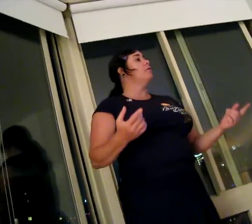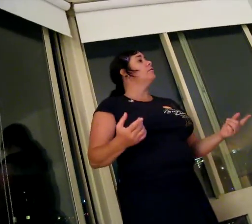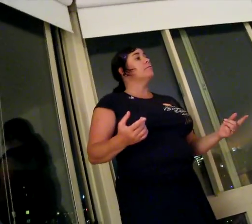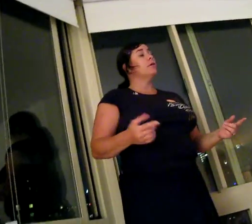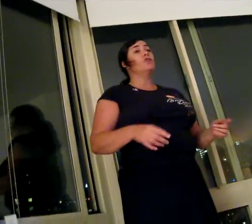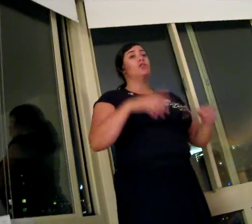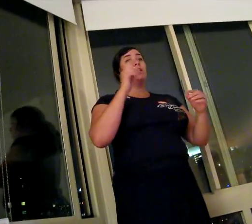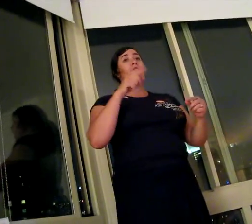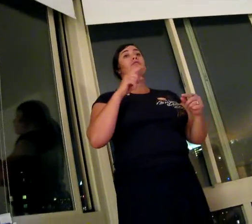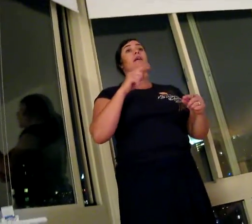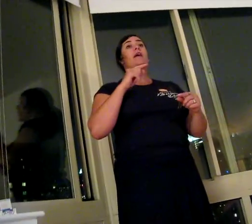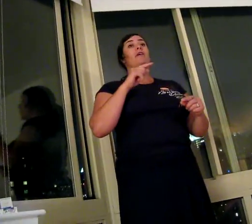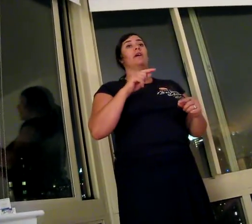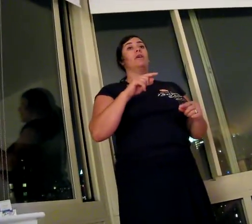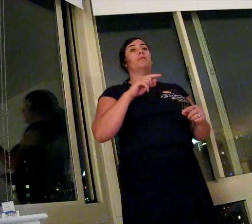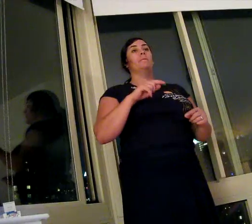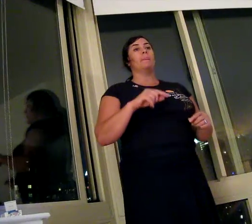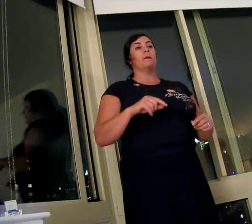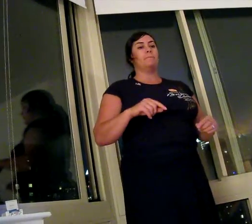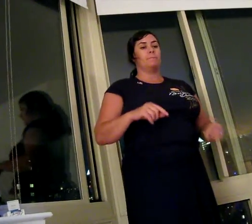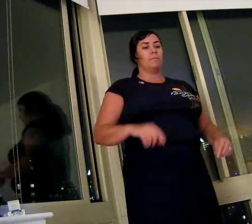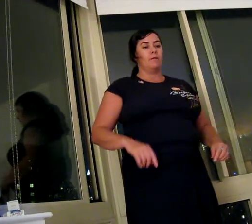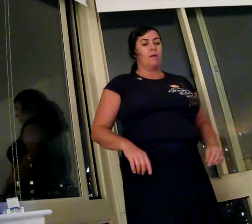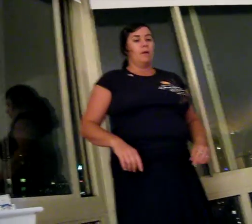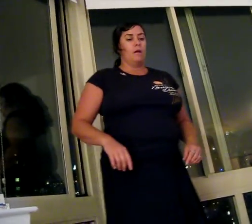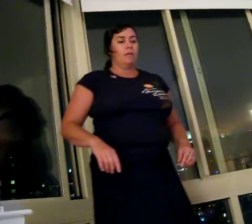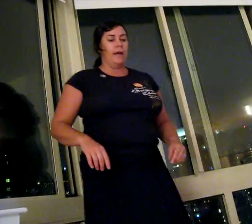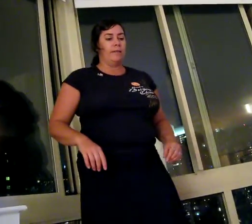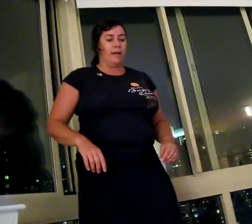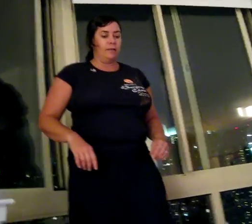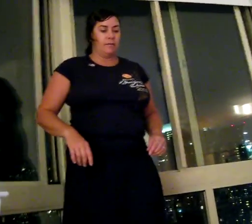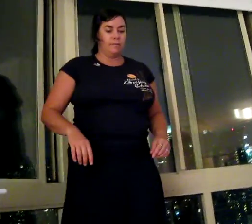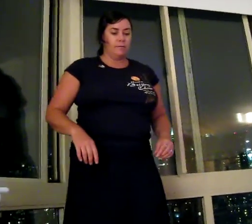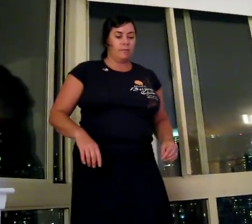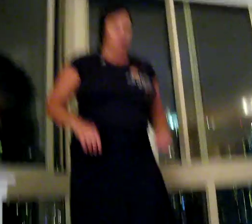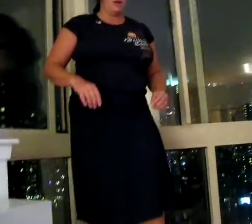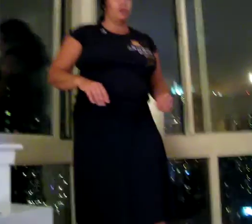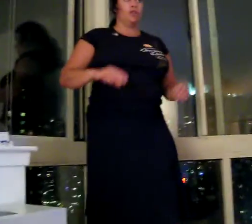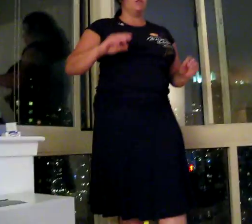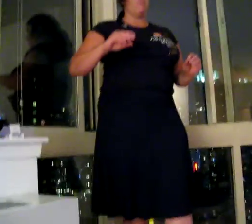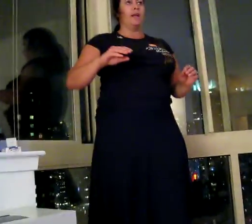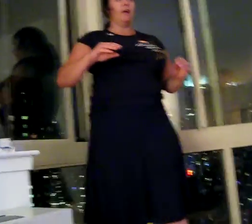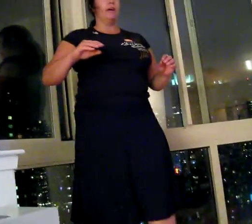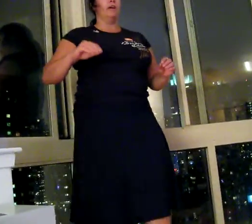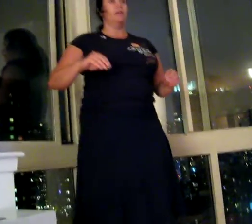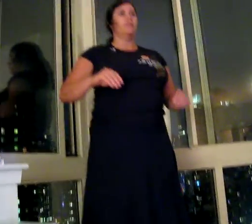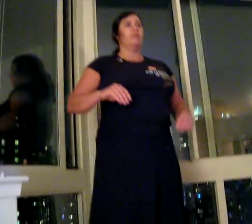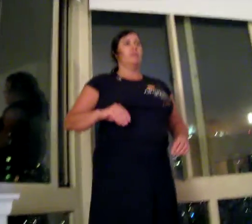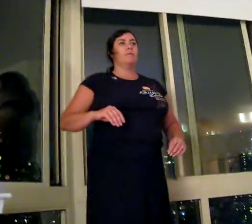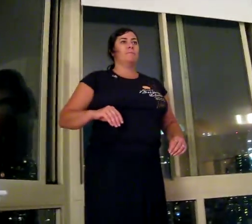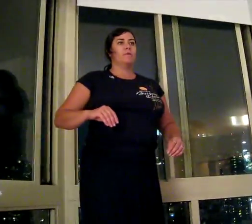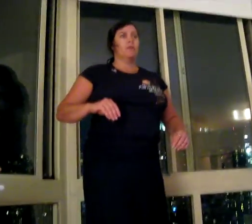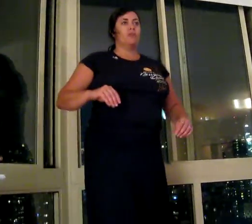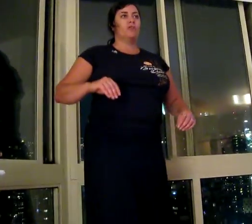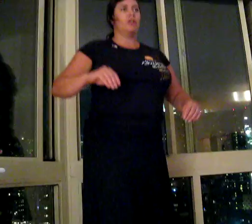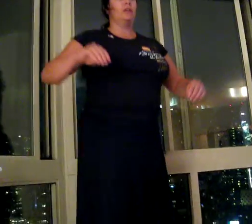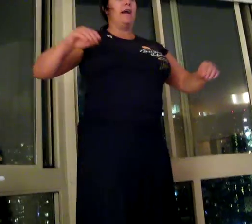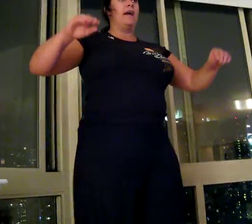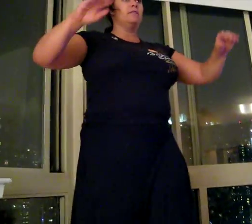She does a front aerial, like this. She does a front aerial. She lands